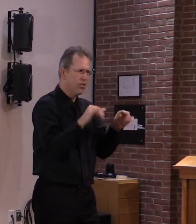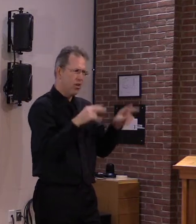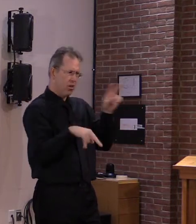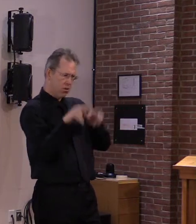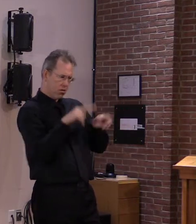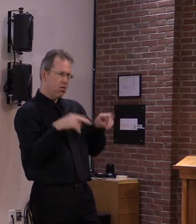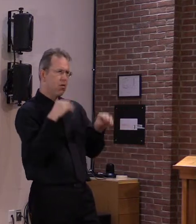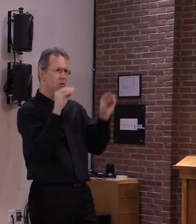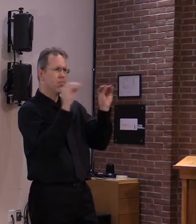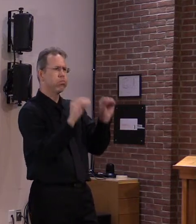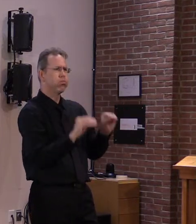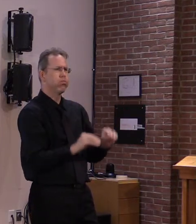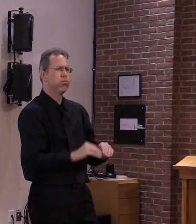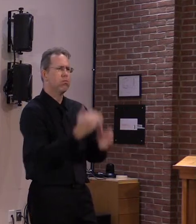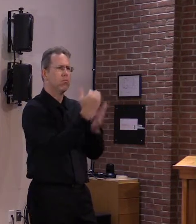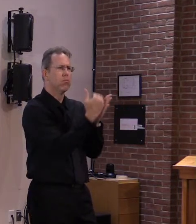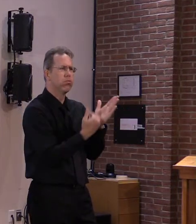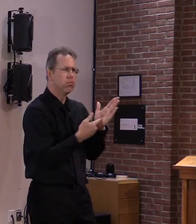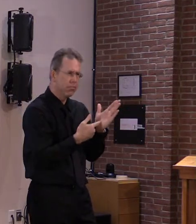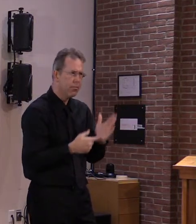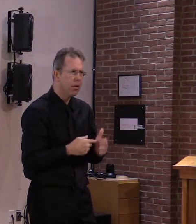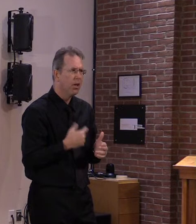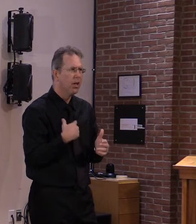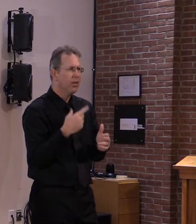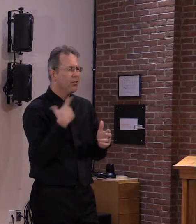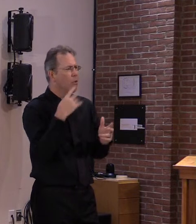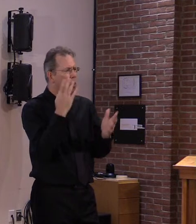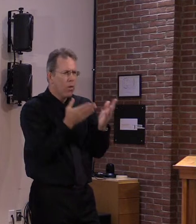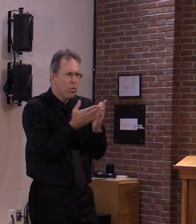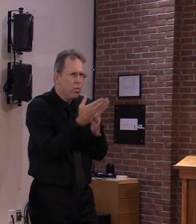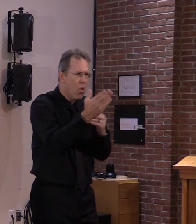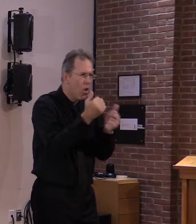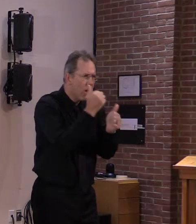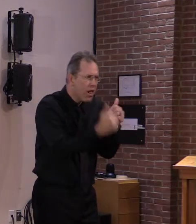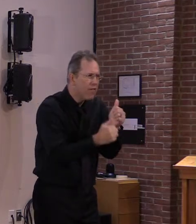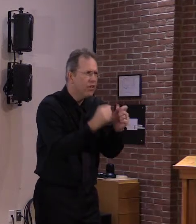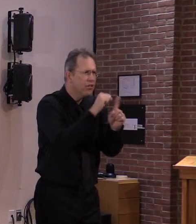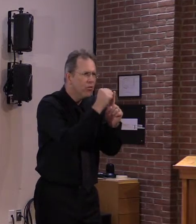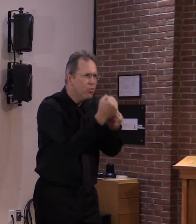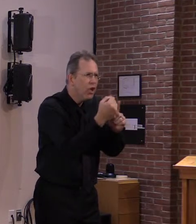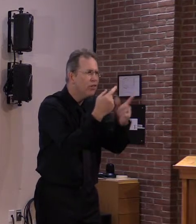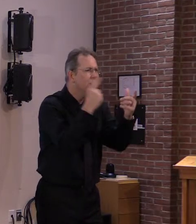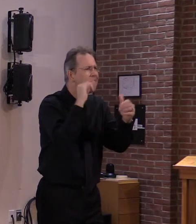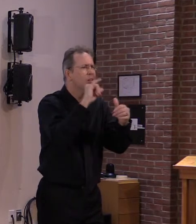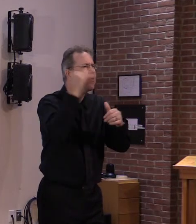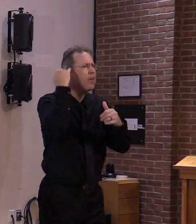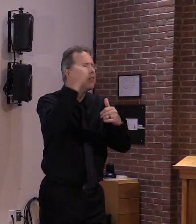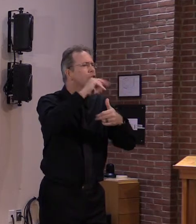their ability to shop either, or for the retailers to do business. Are